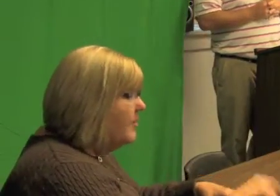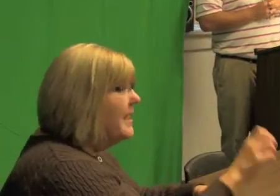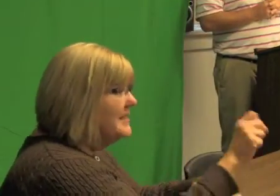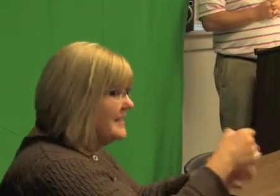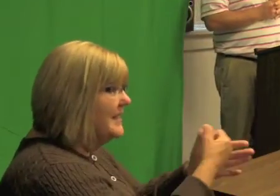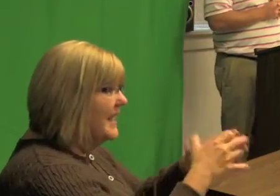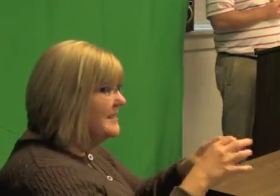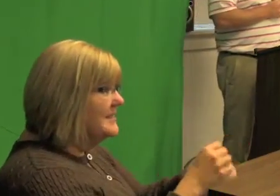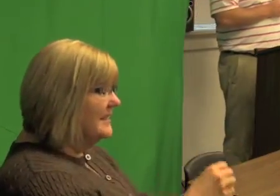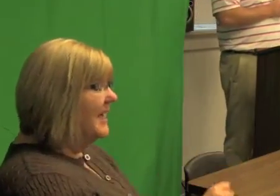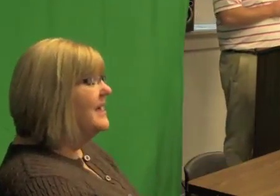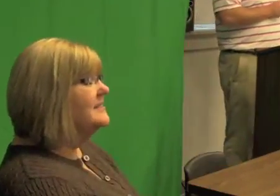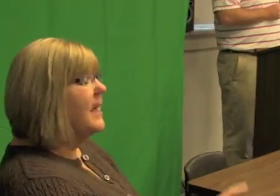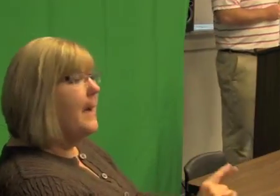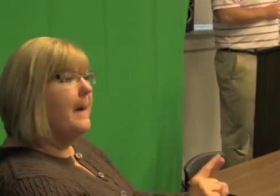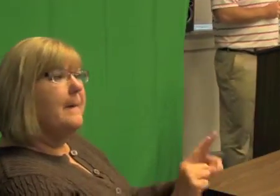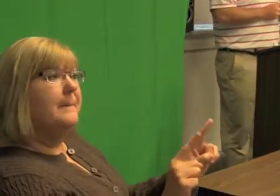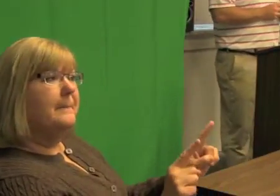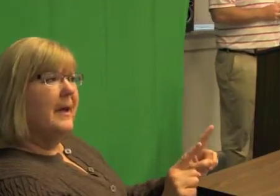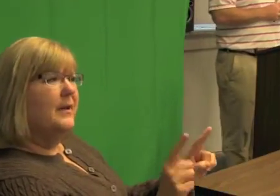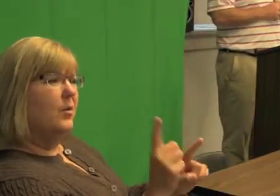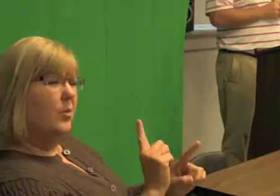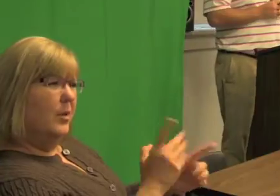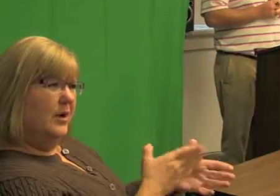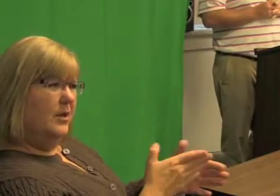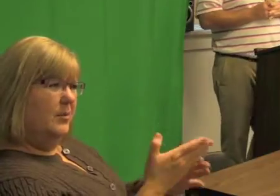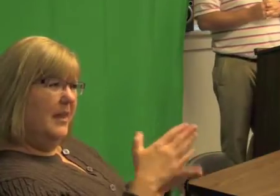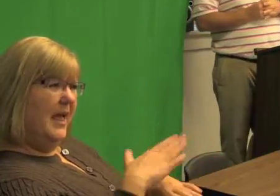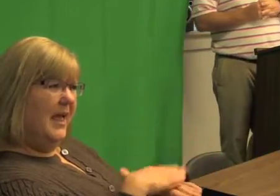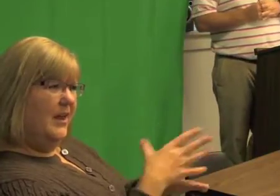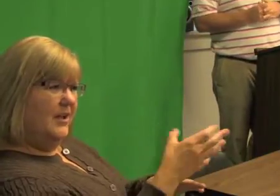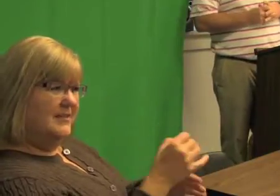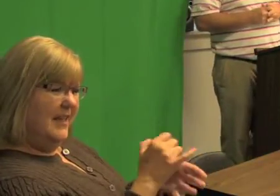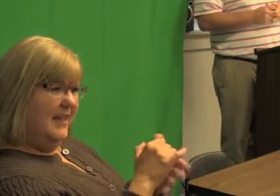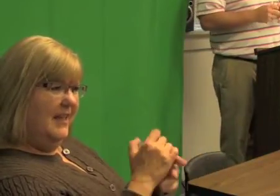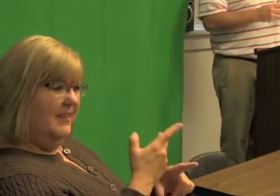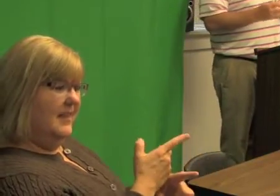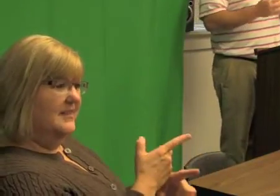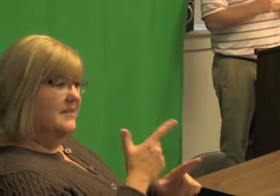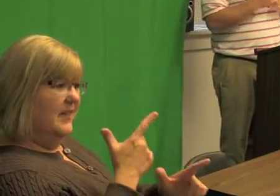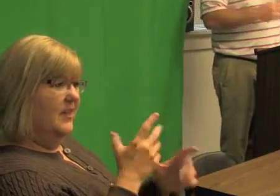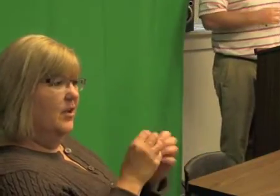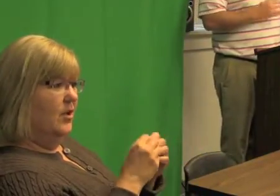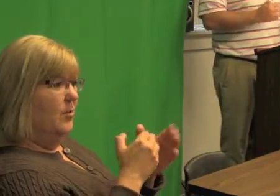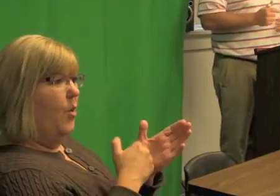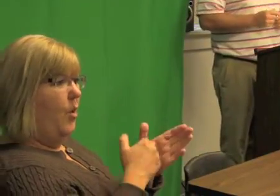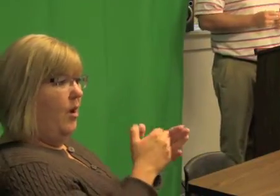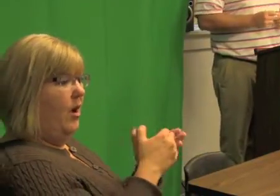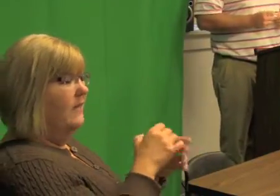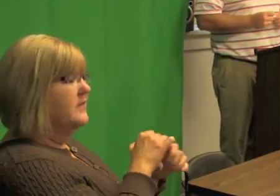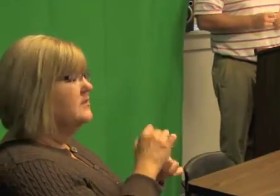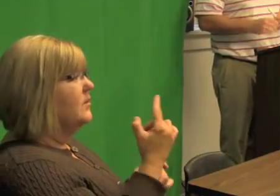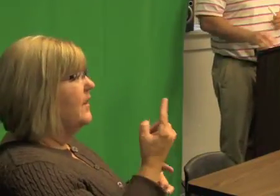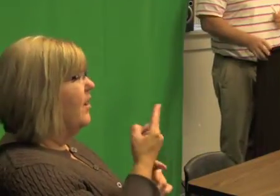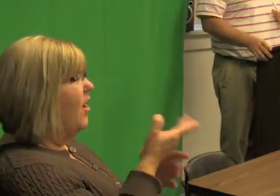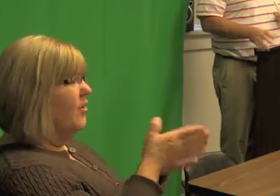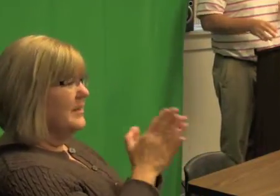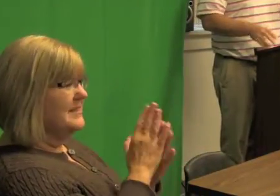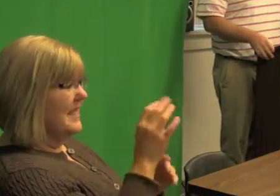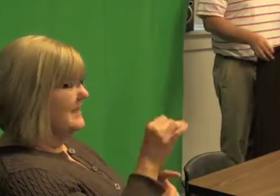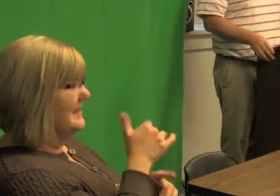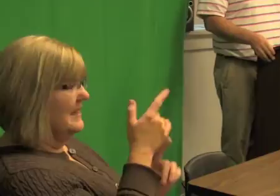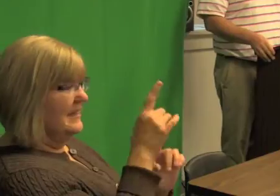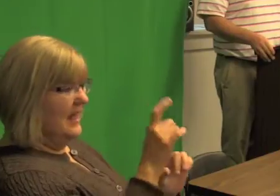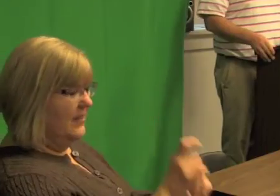it does. But where do you plan on taking this vehicle more often? Always asking another question, or